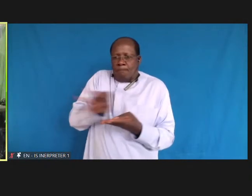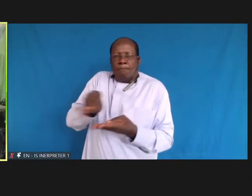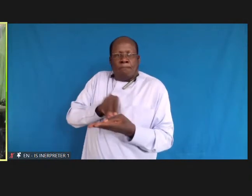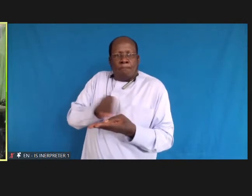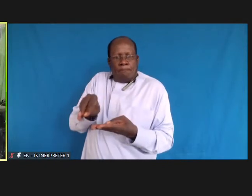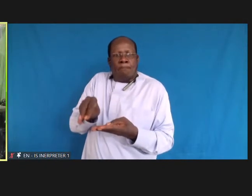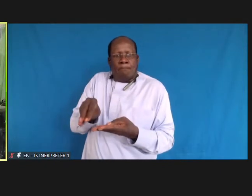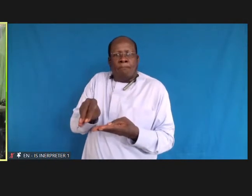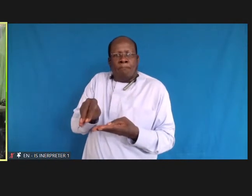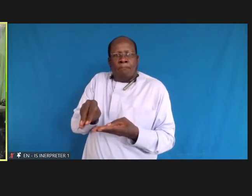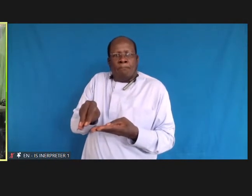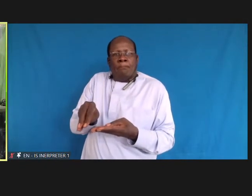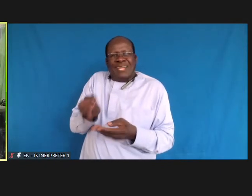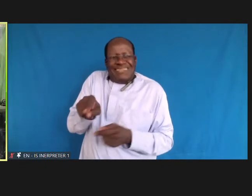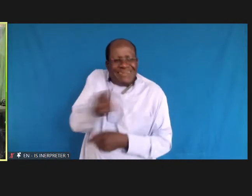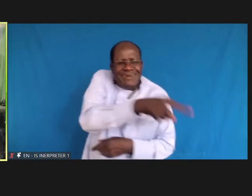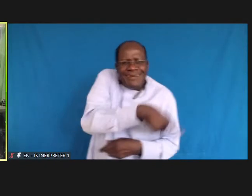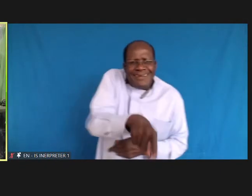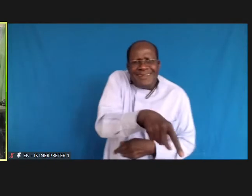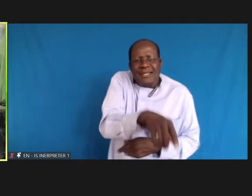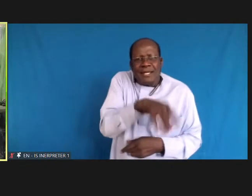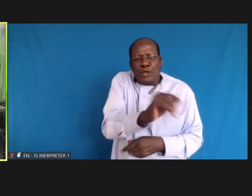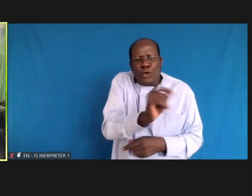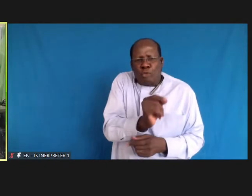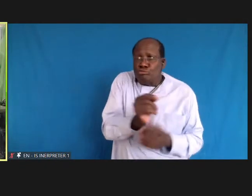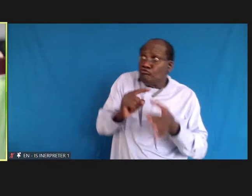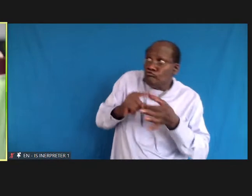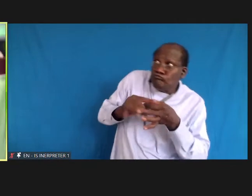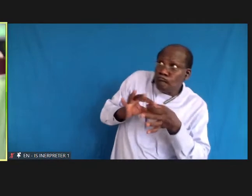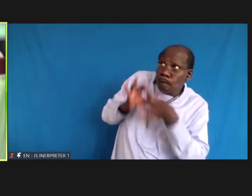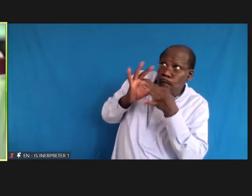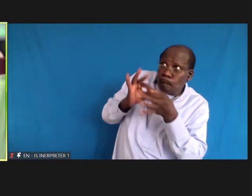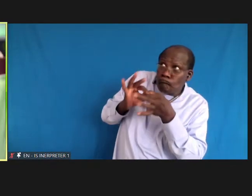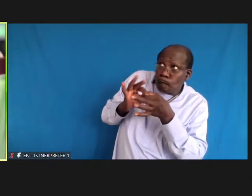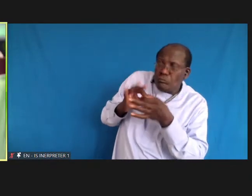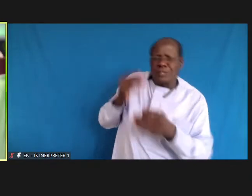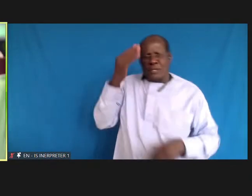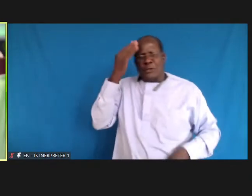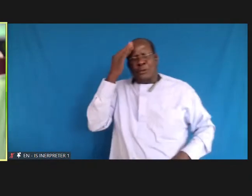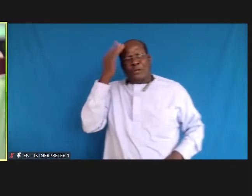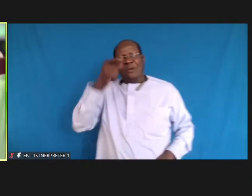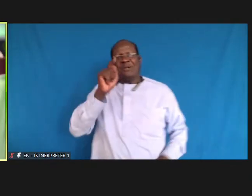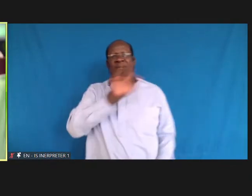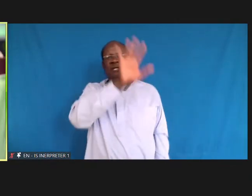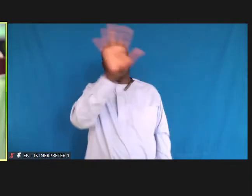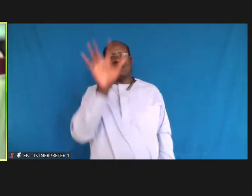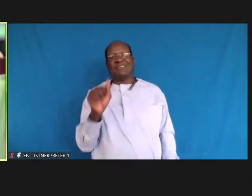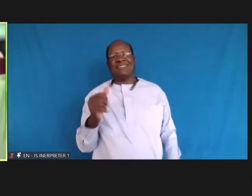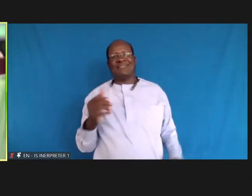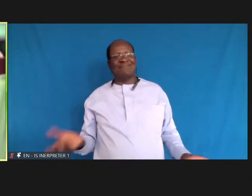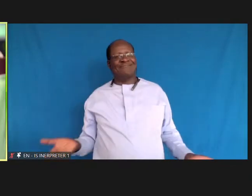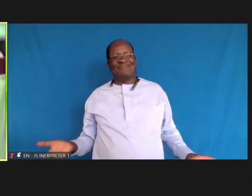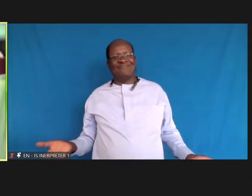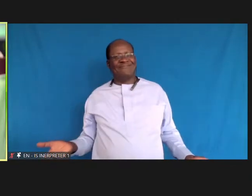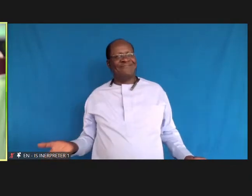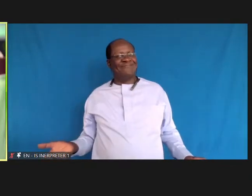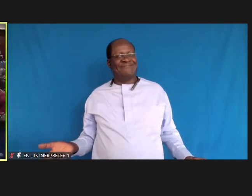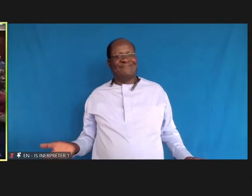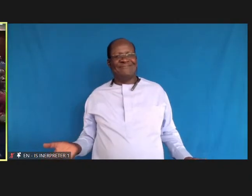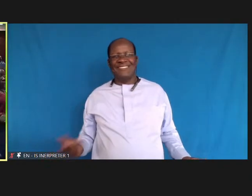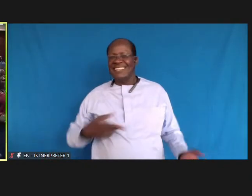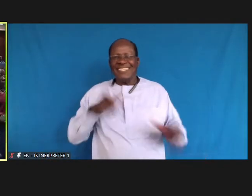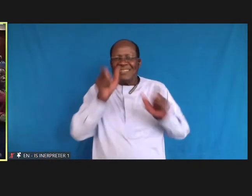truly deserve. It is here in Africa, we know that when people do the work, you should recognize them. You're